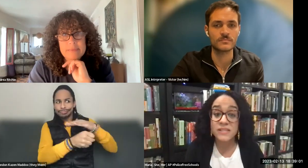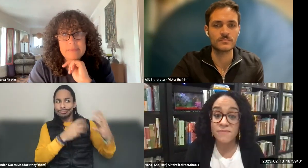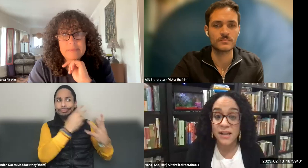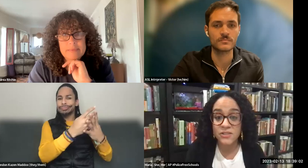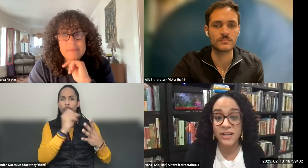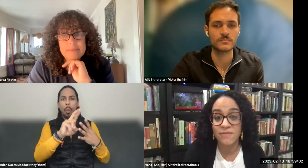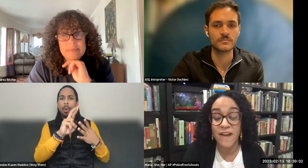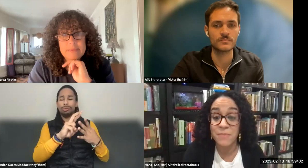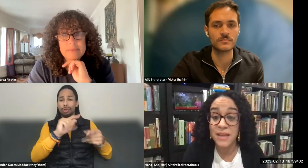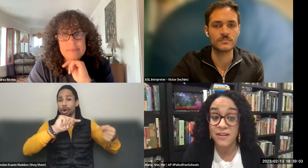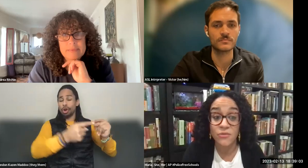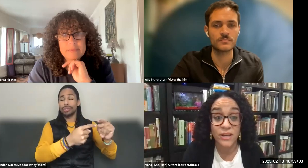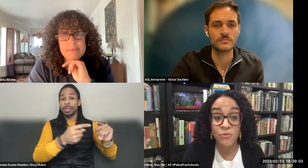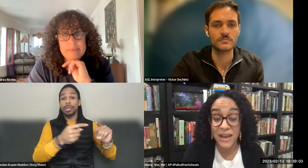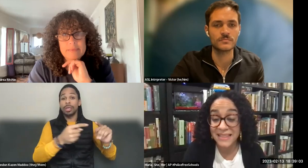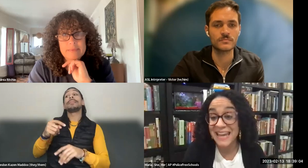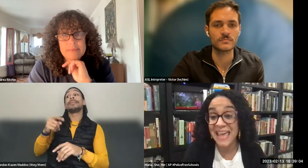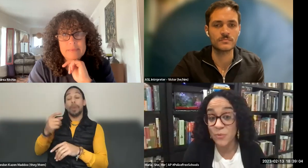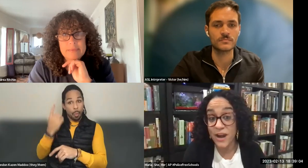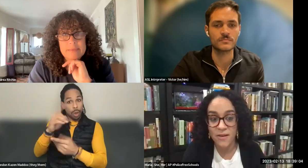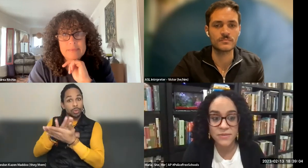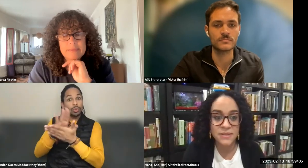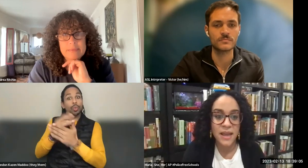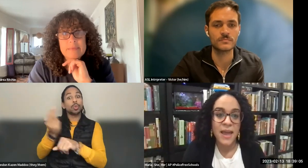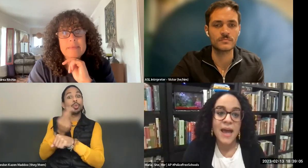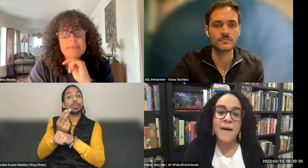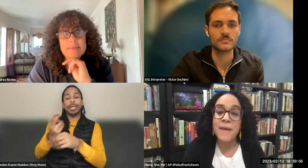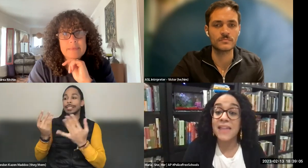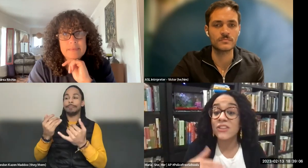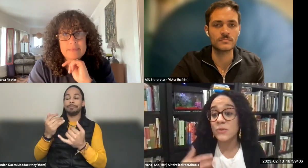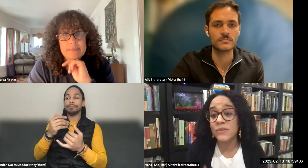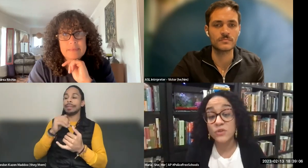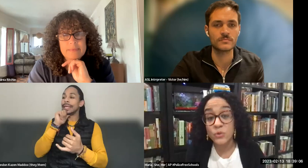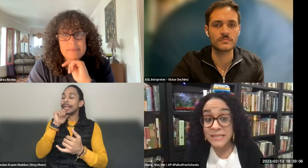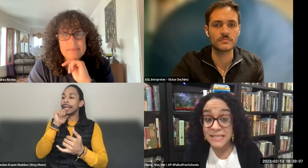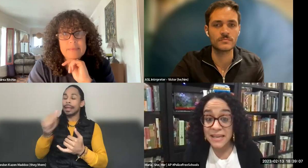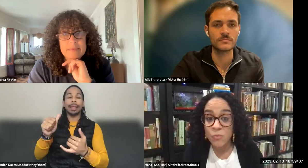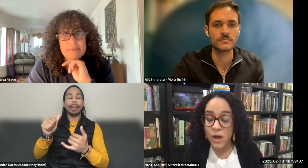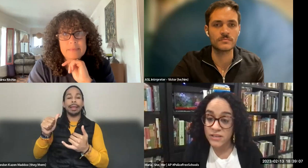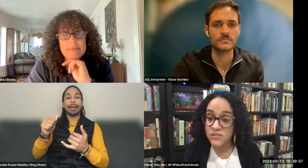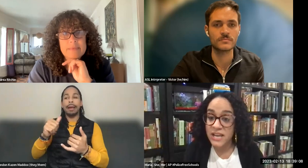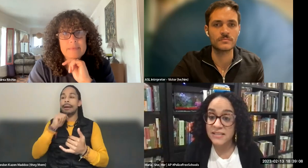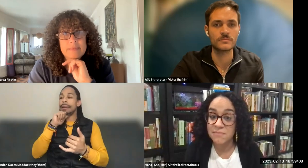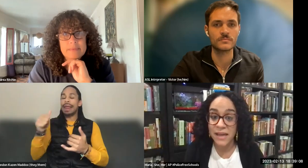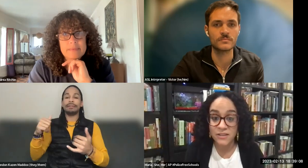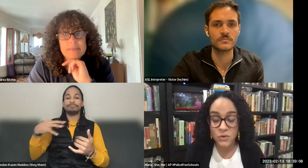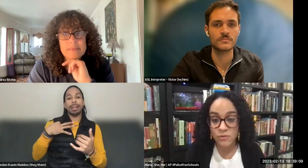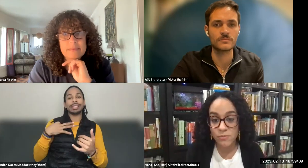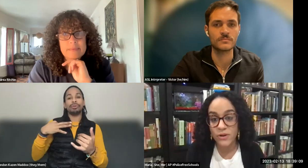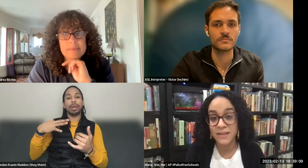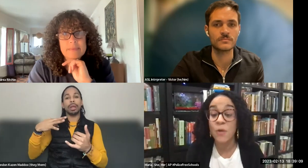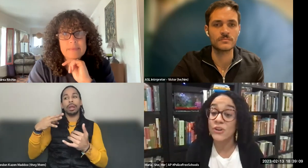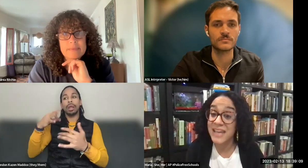it uses involuntary confinement at a greater rate than anywhere else. And the use of truancy and wellness checks and